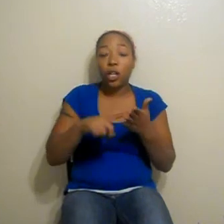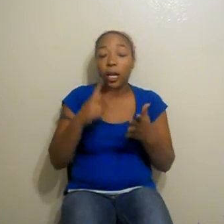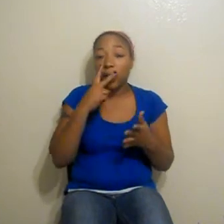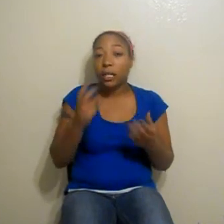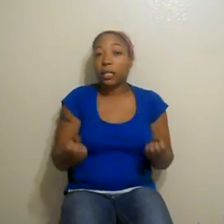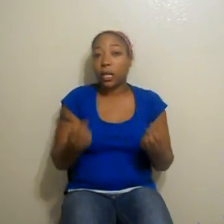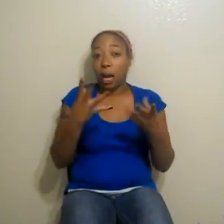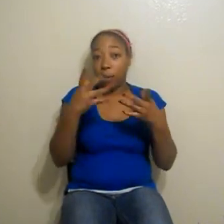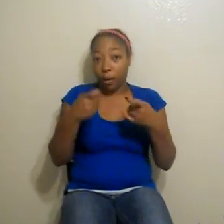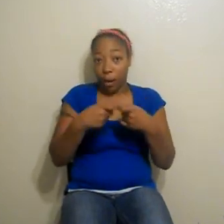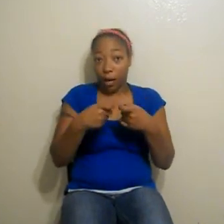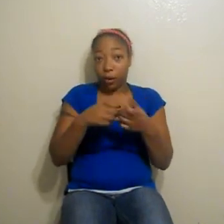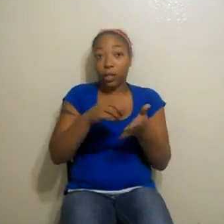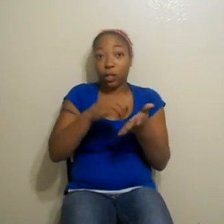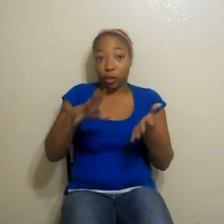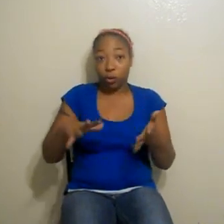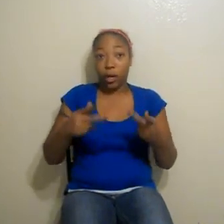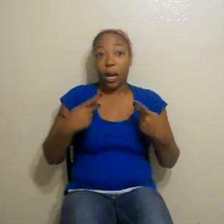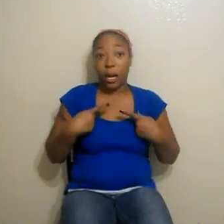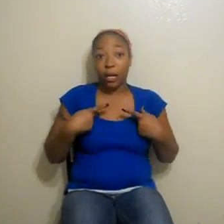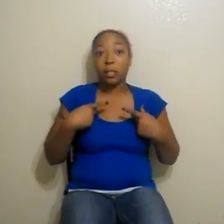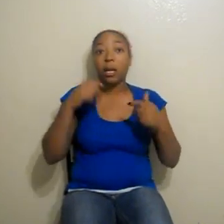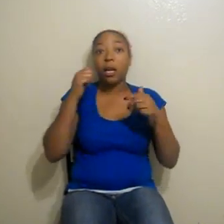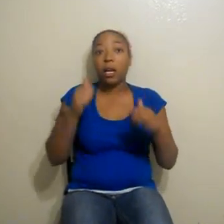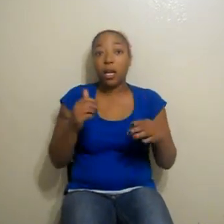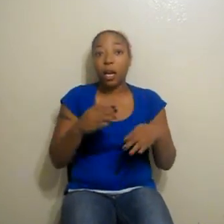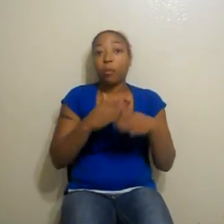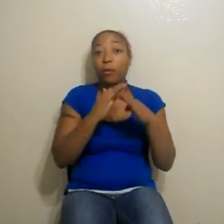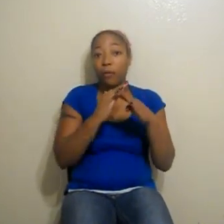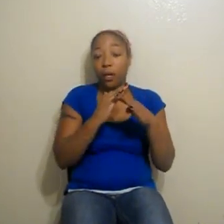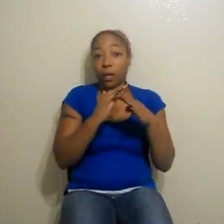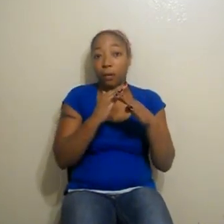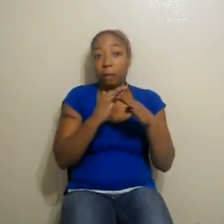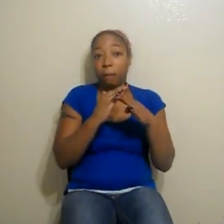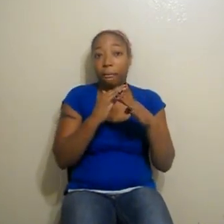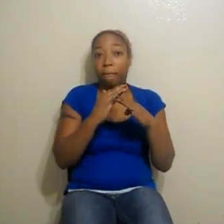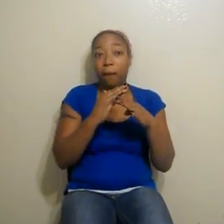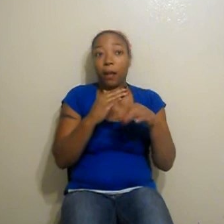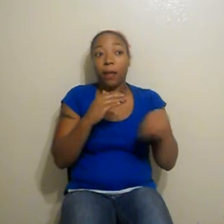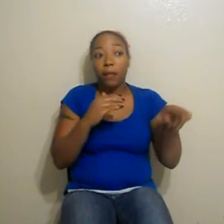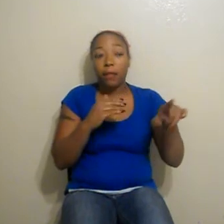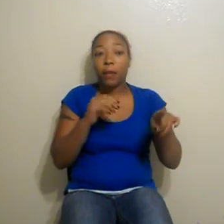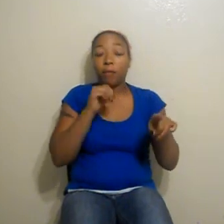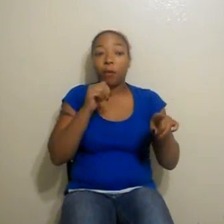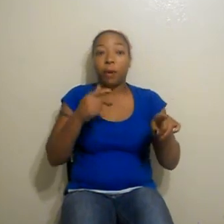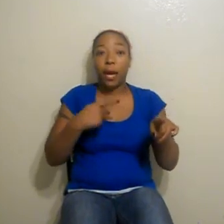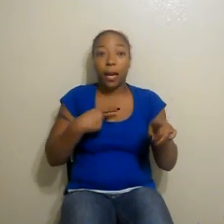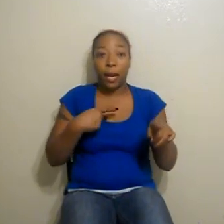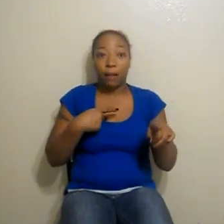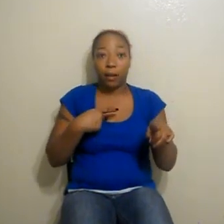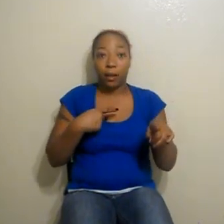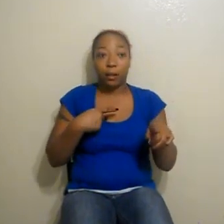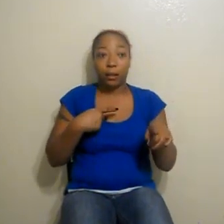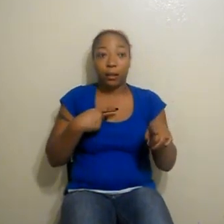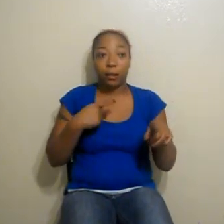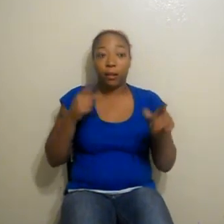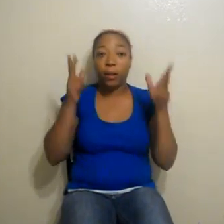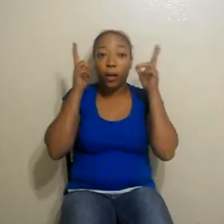Checking to see how many batteries the student has can prevent them from not having their